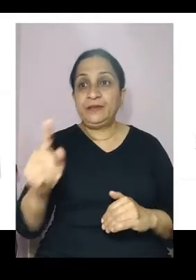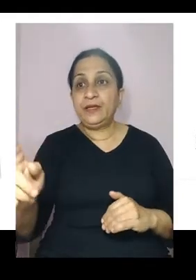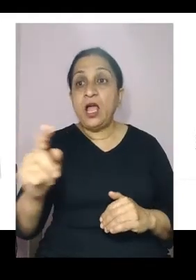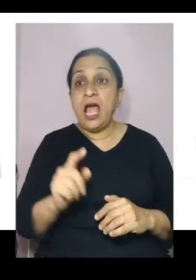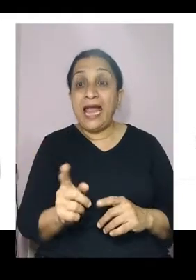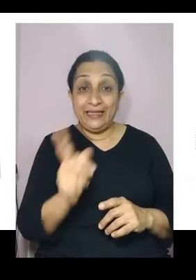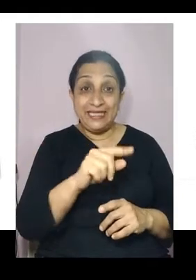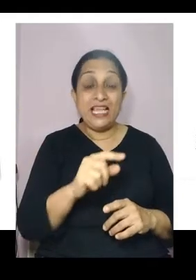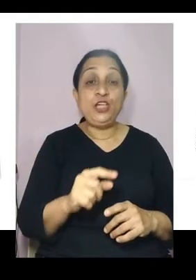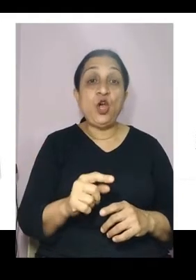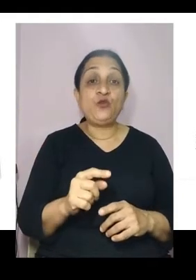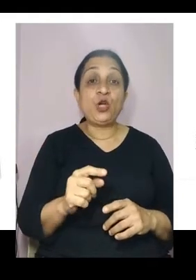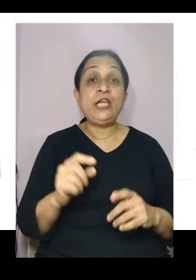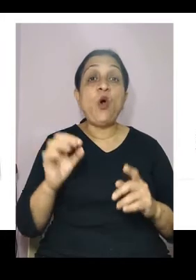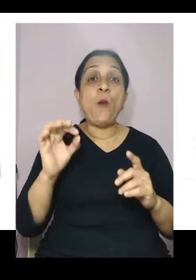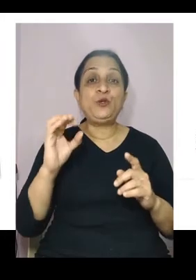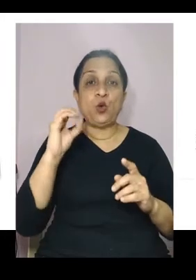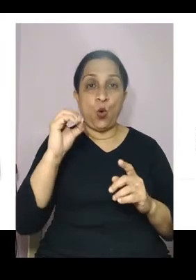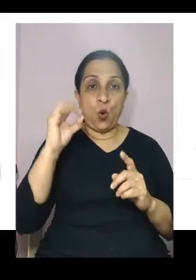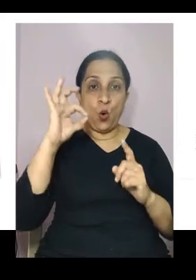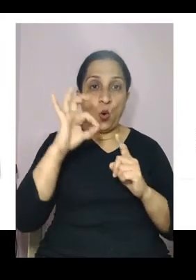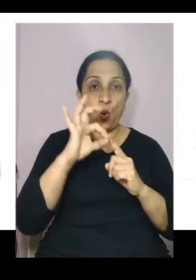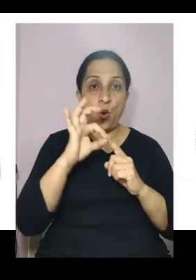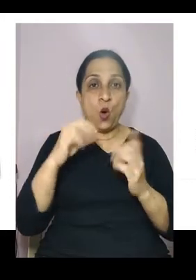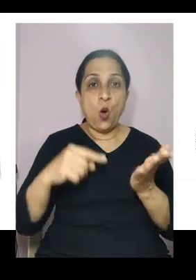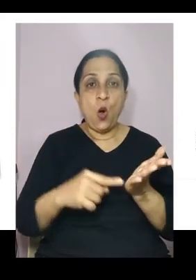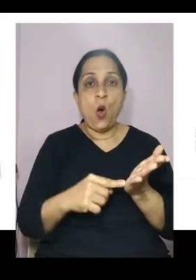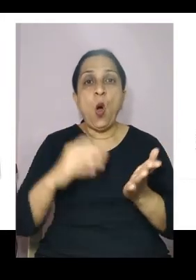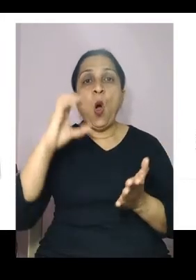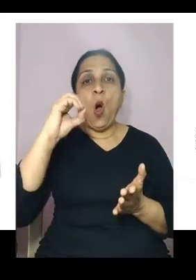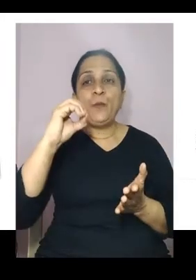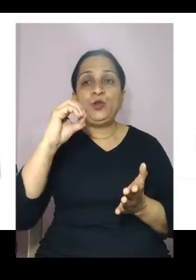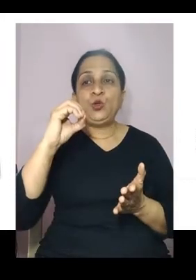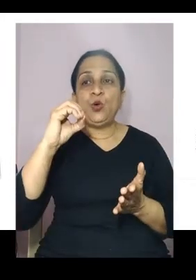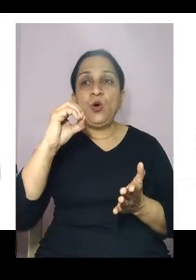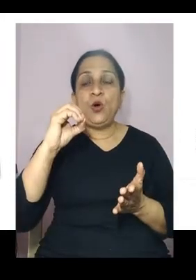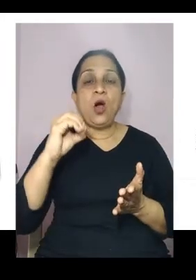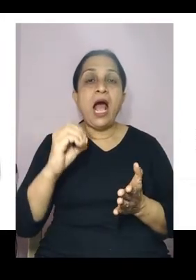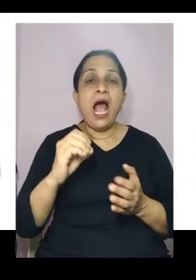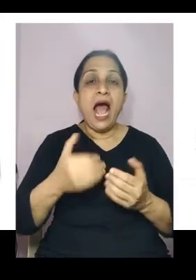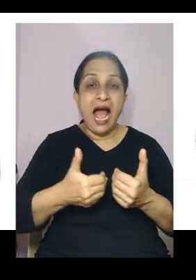amplification. And this side you have to write opto